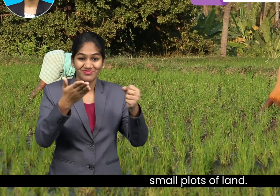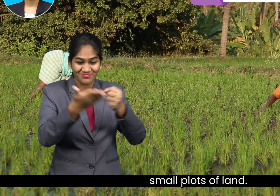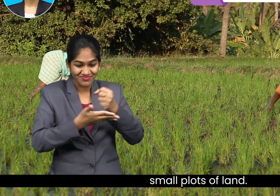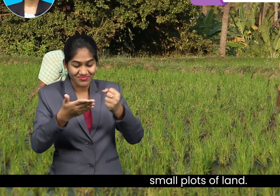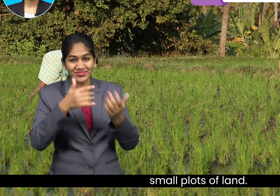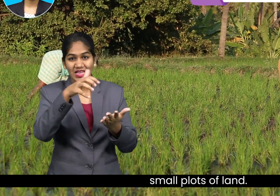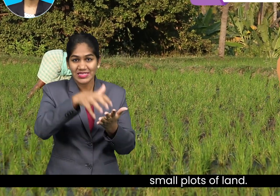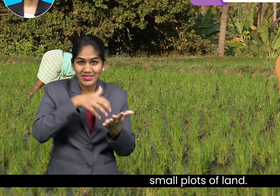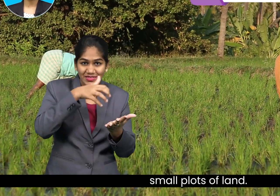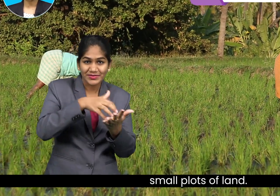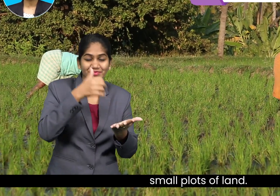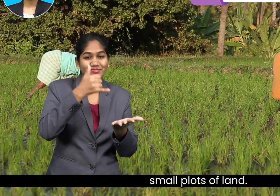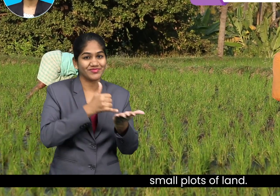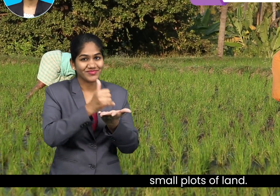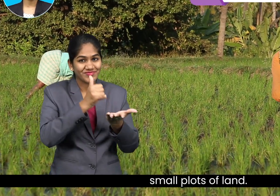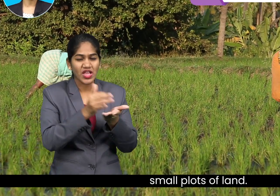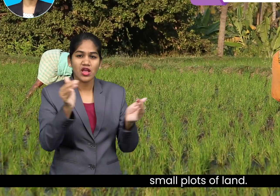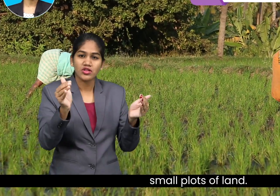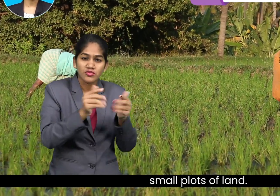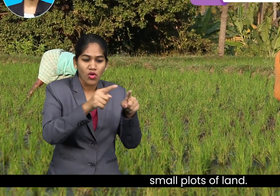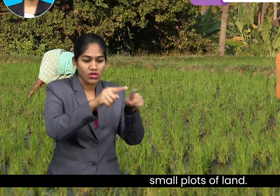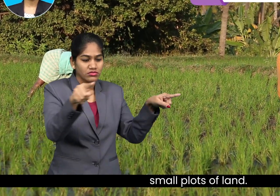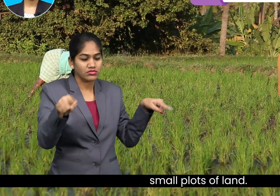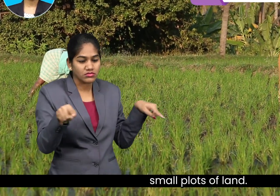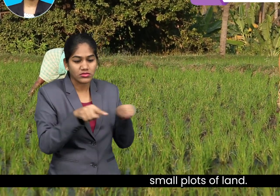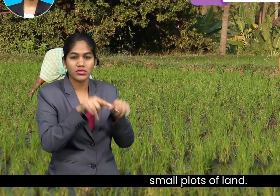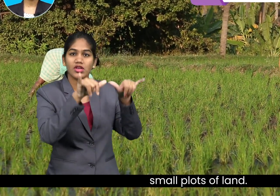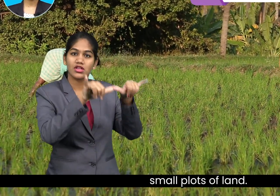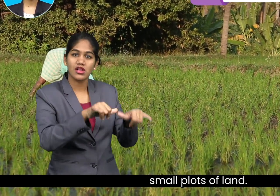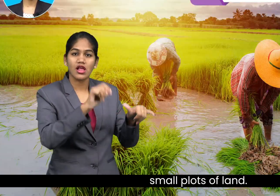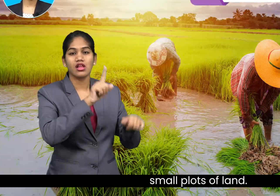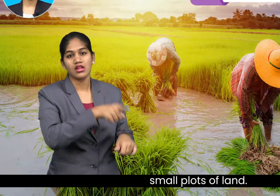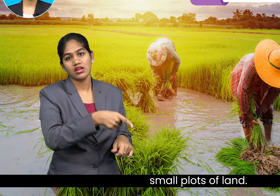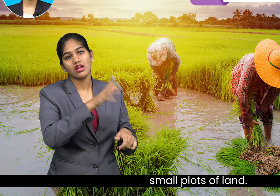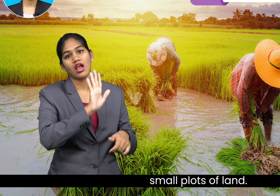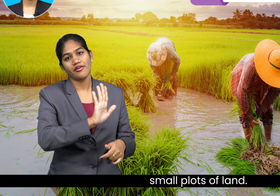cultivating small plots of land.